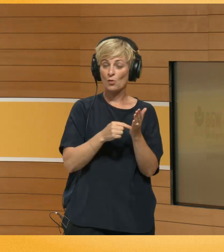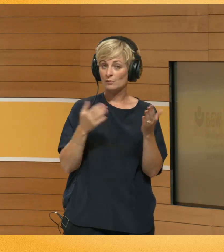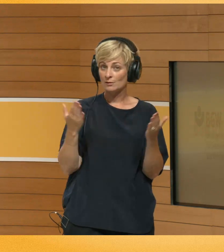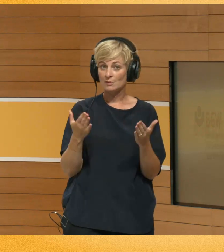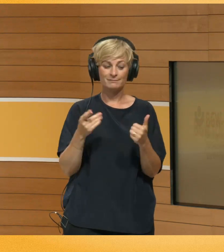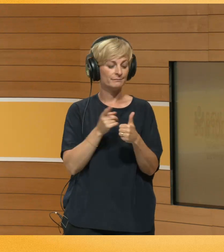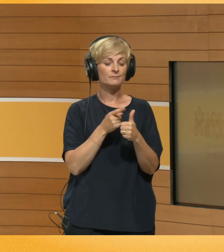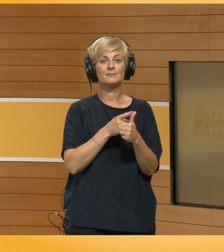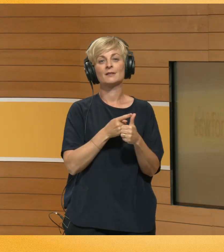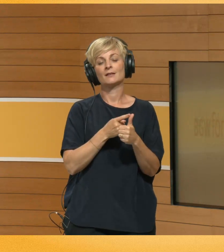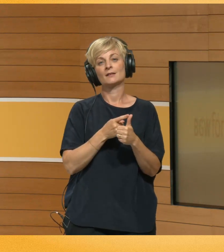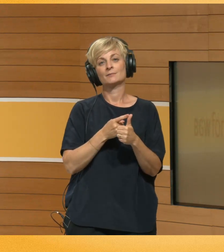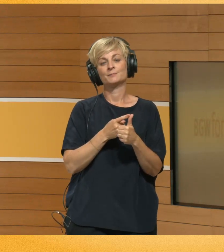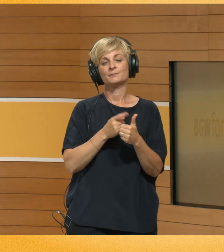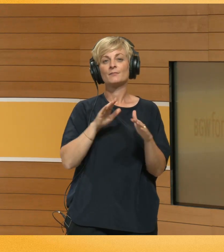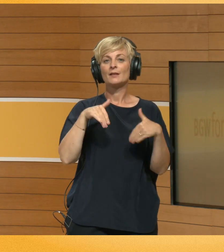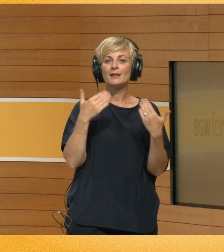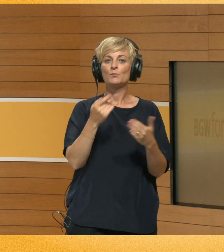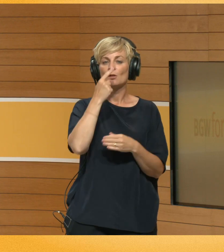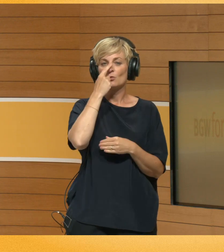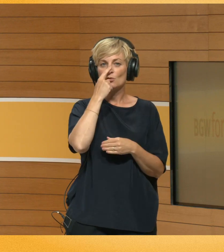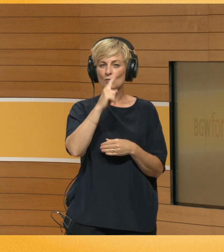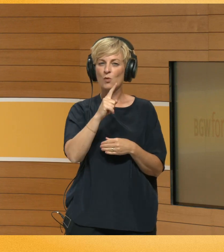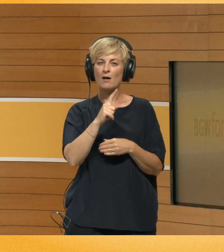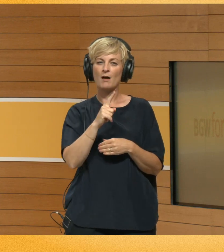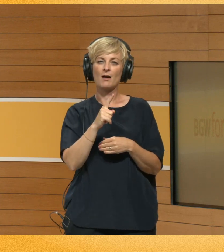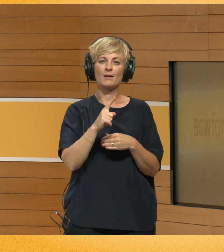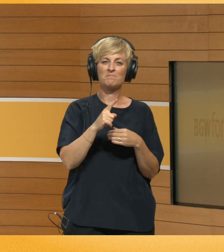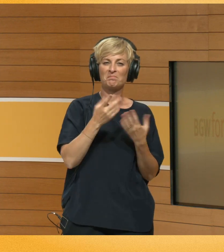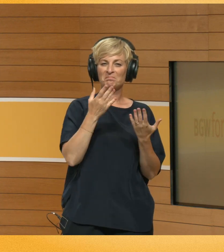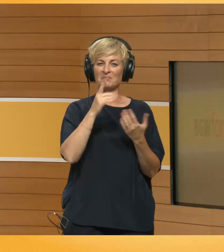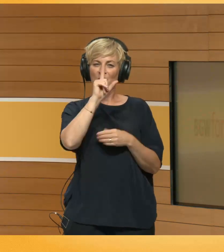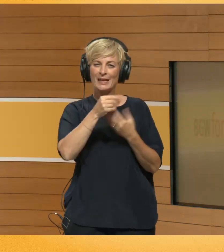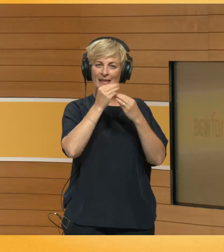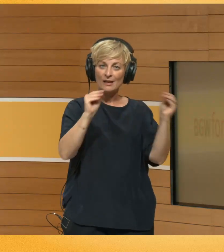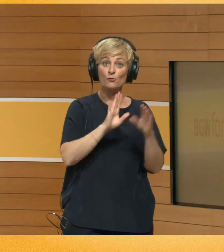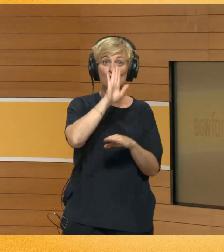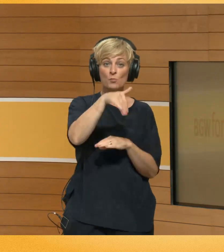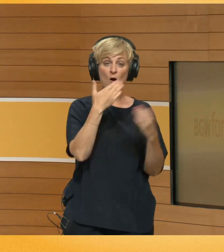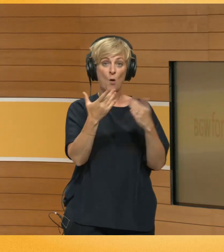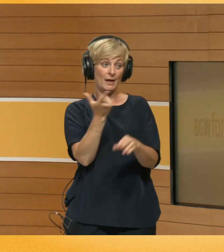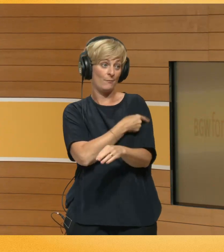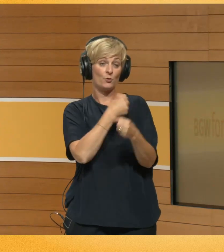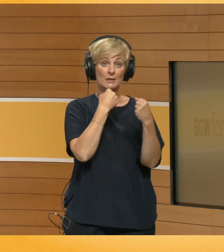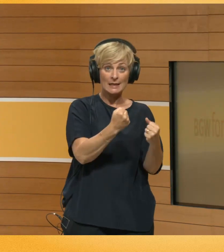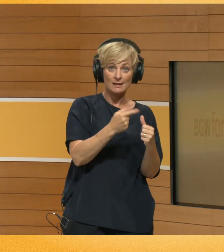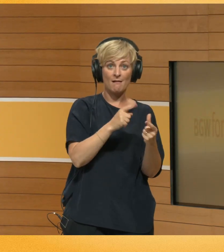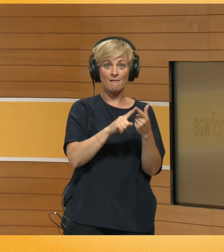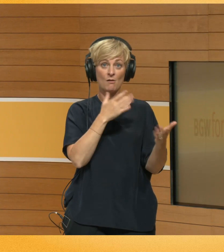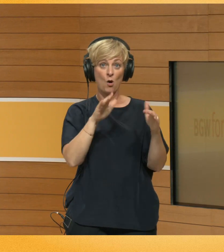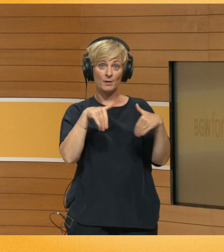vaccine safety and its side effects, as were also evolving. And one important thing, the lack of